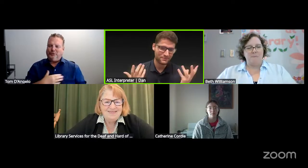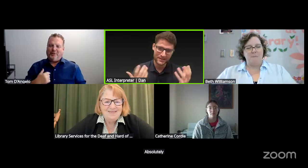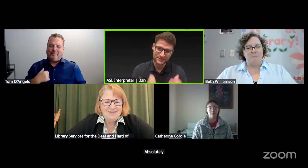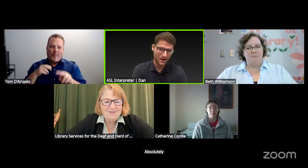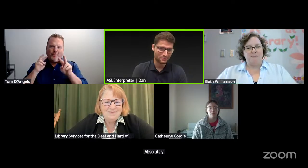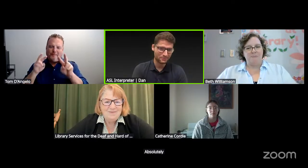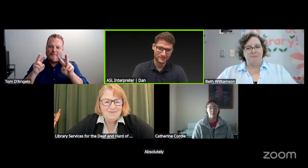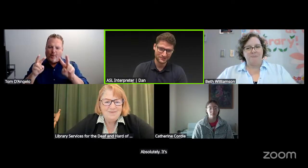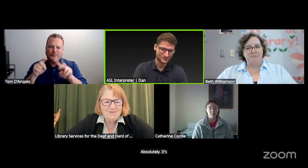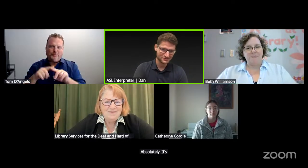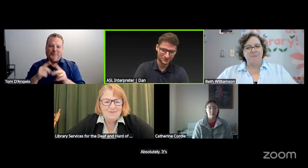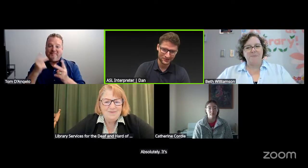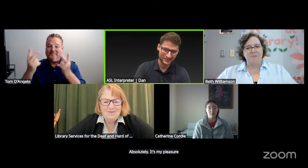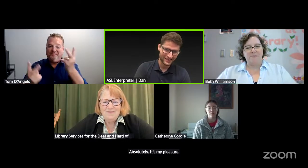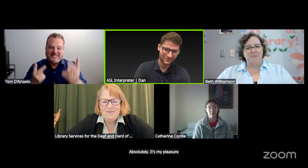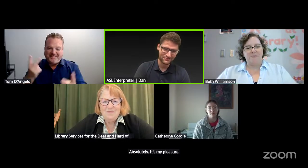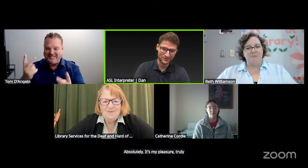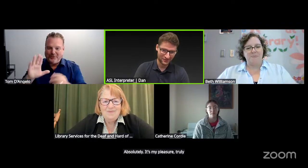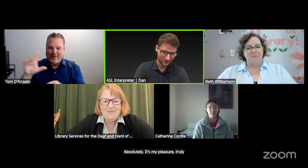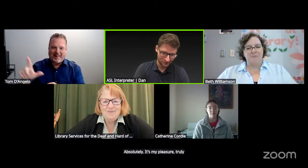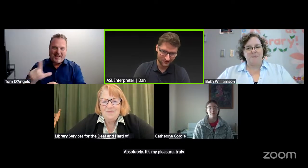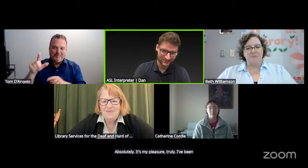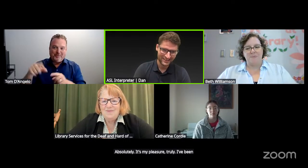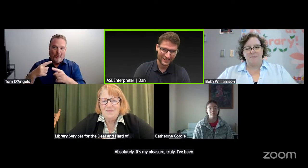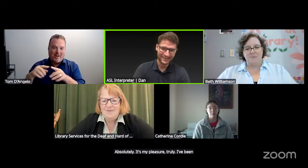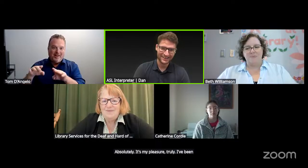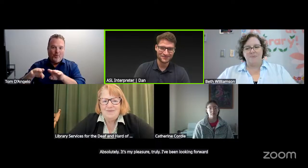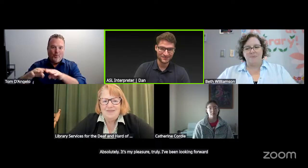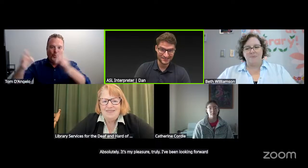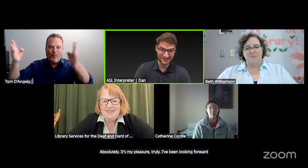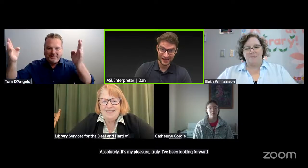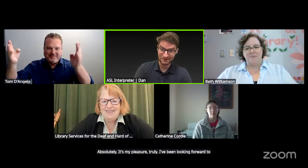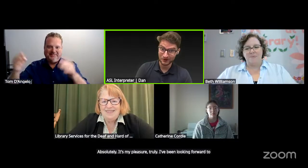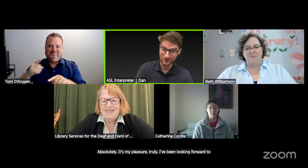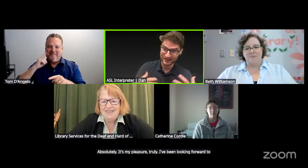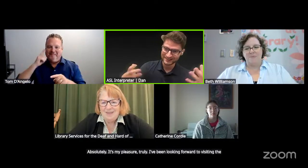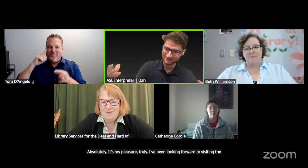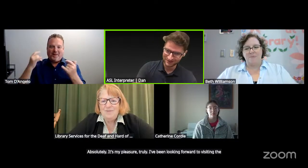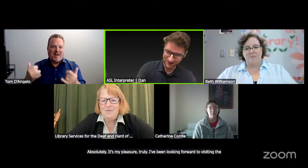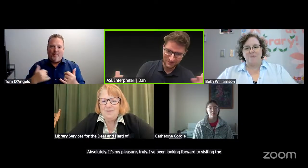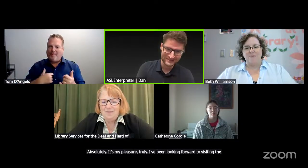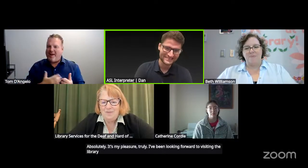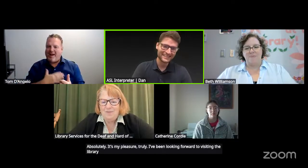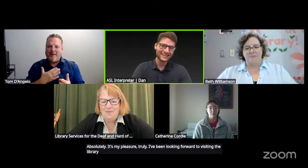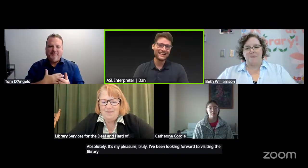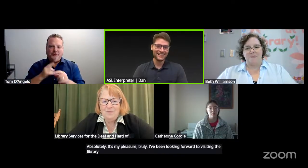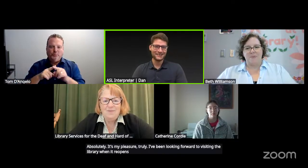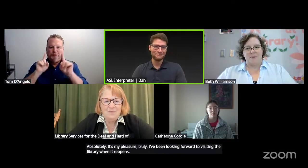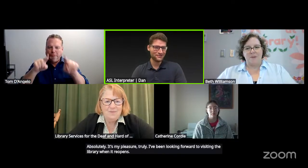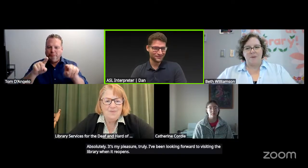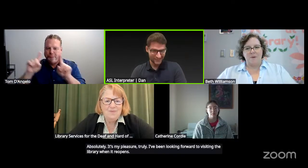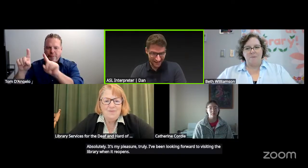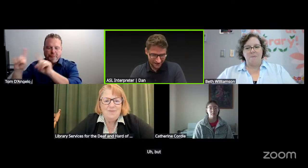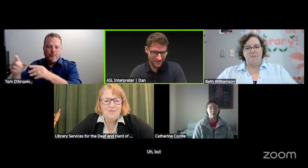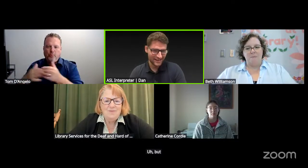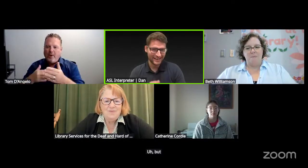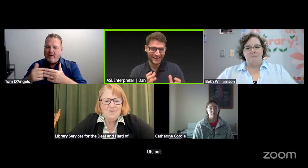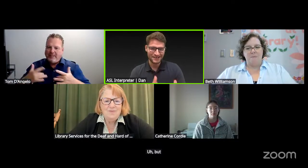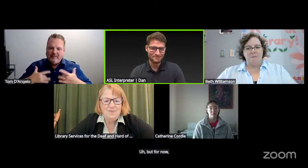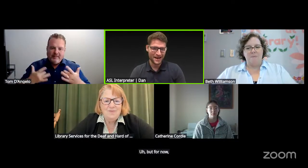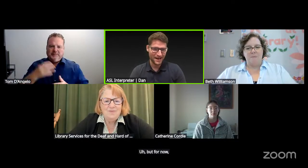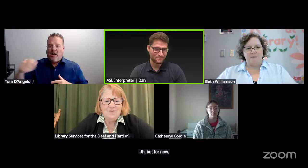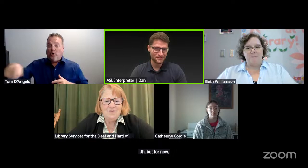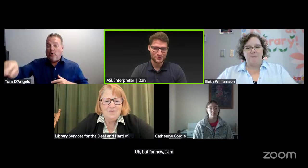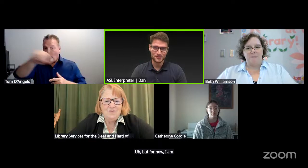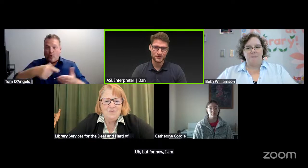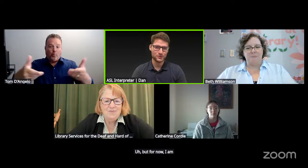Absolutely. It's my pleasure, truly. I've been looking forward to visiting the library when it reopens. But for now, I